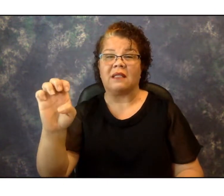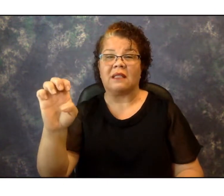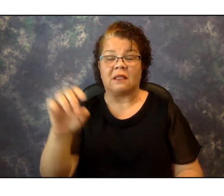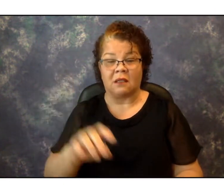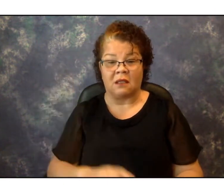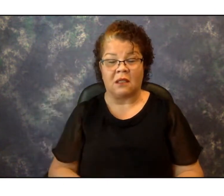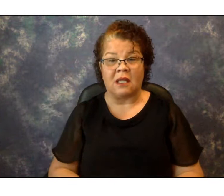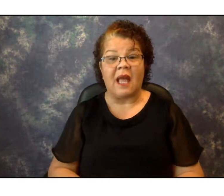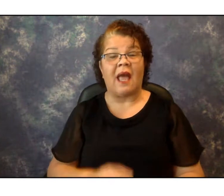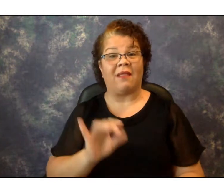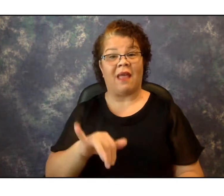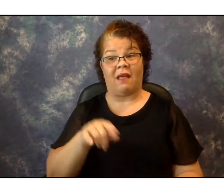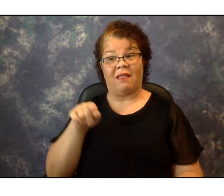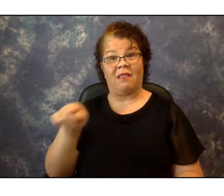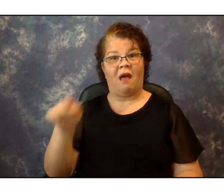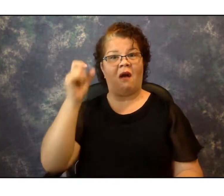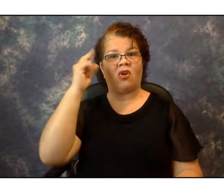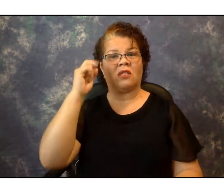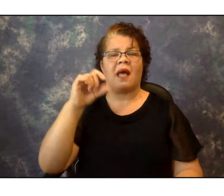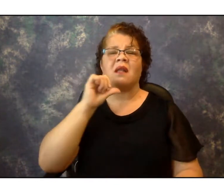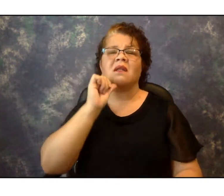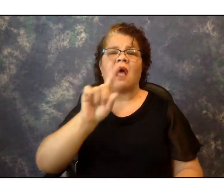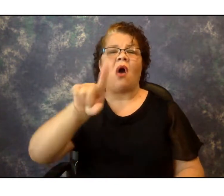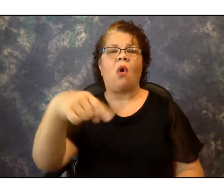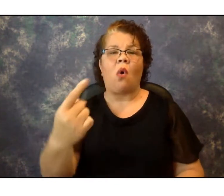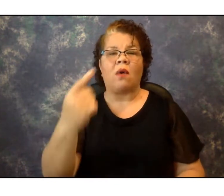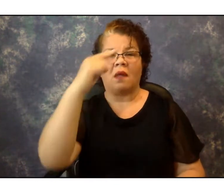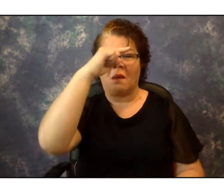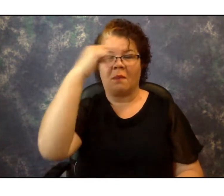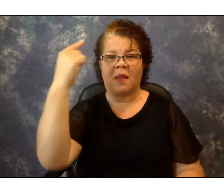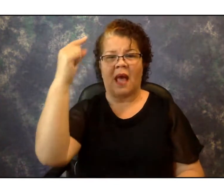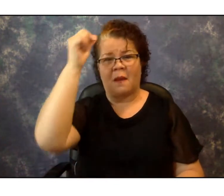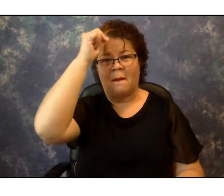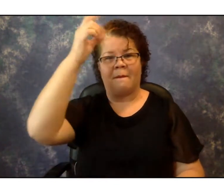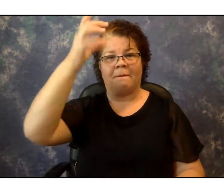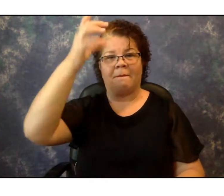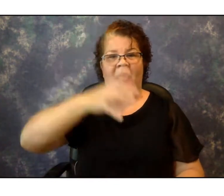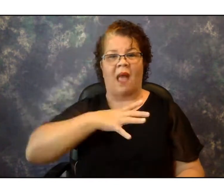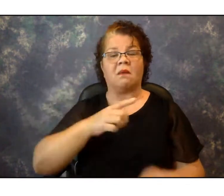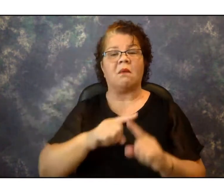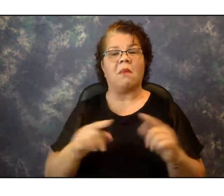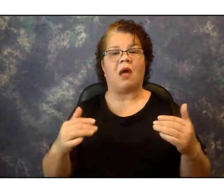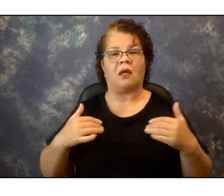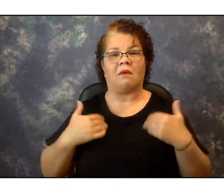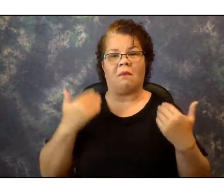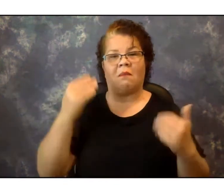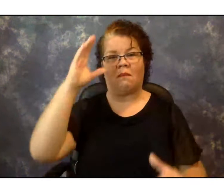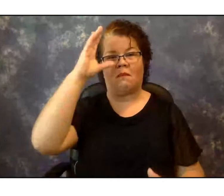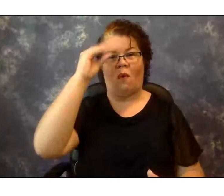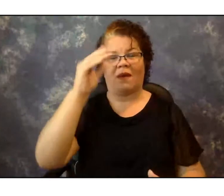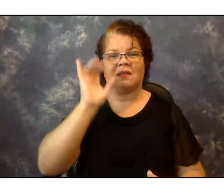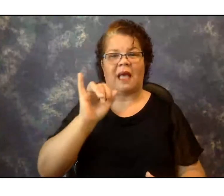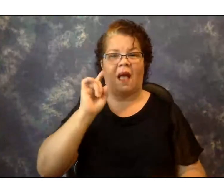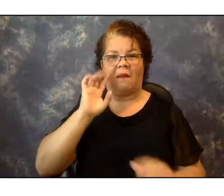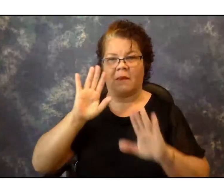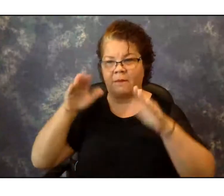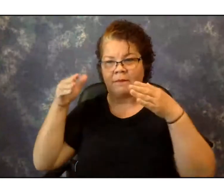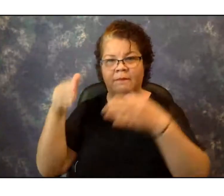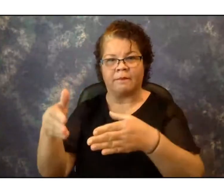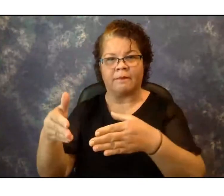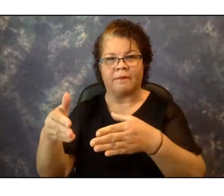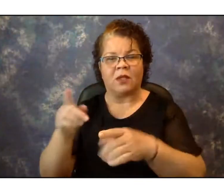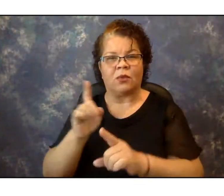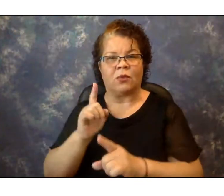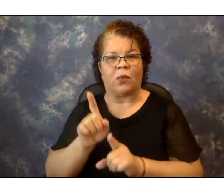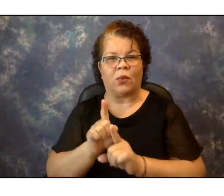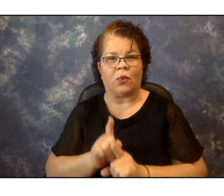right? That young boys can be targeted. And I think one of the things that I value and